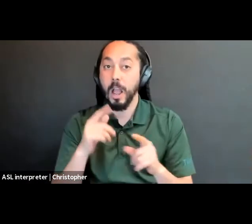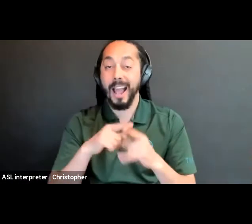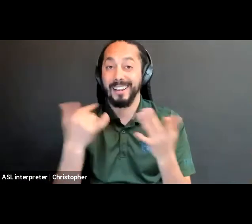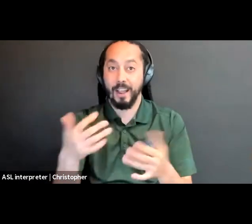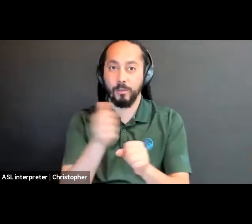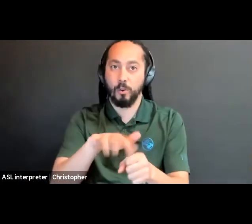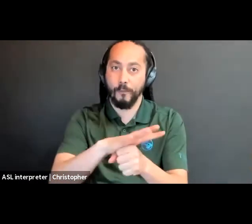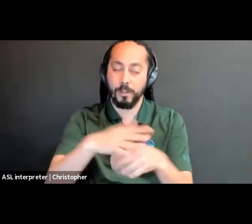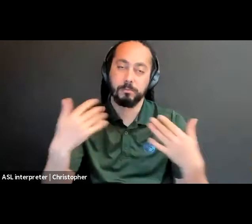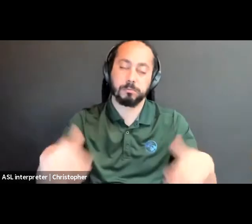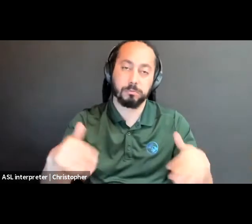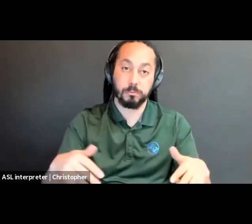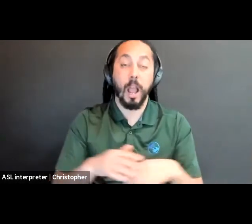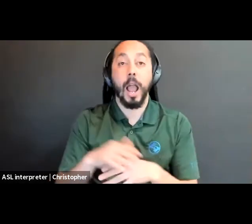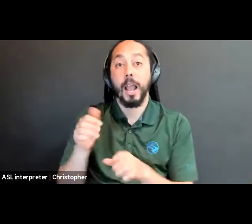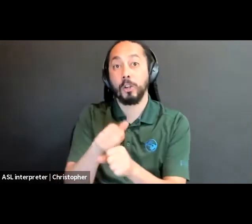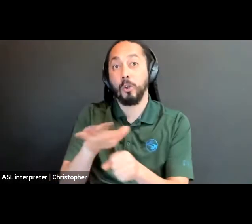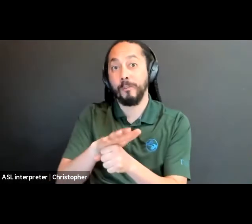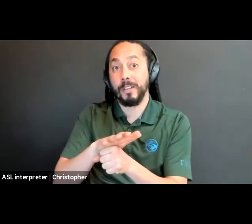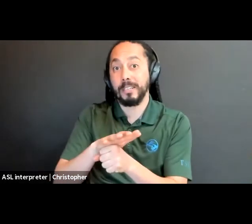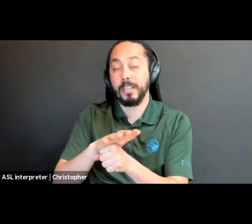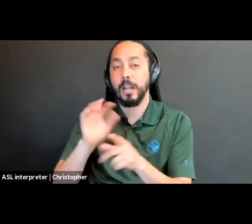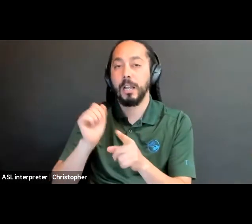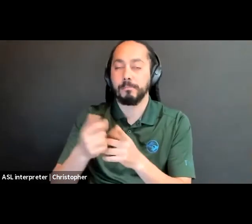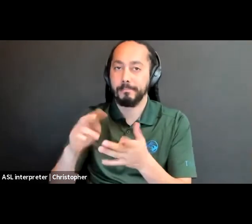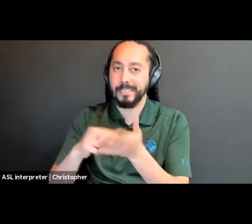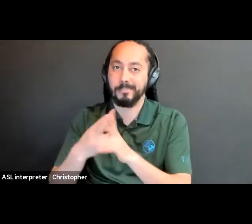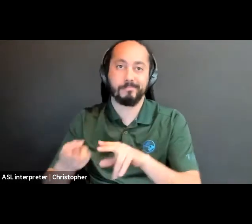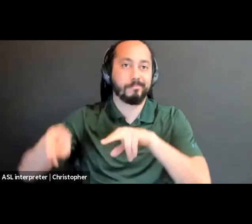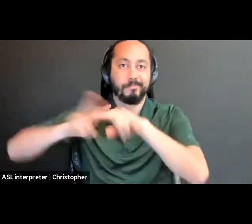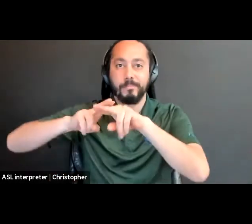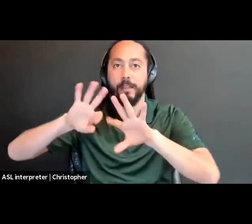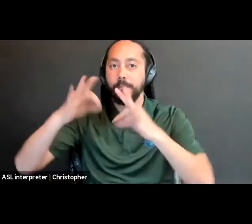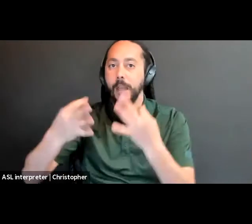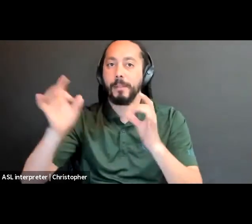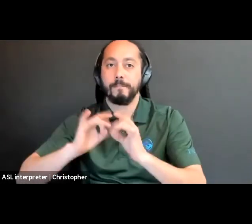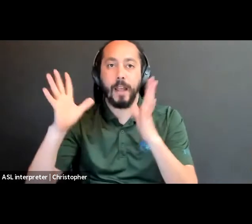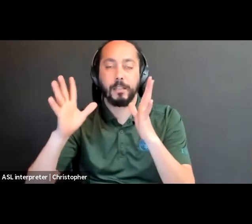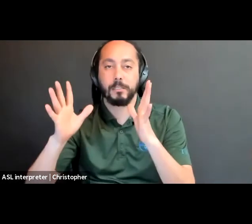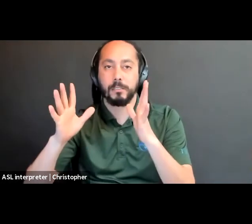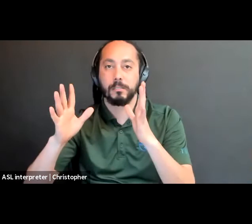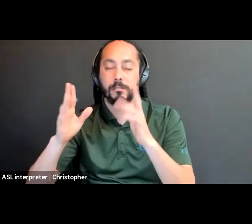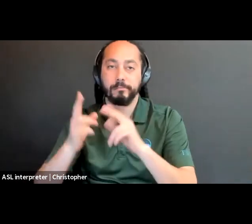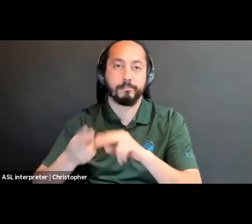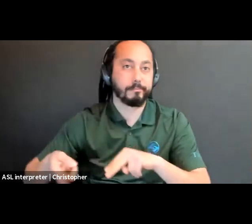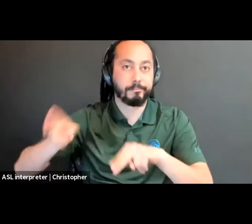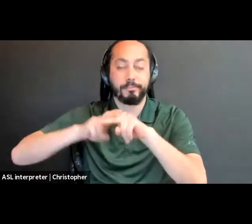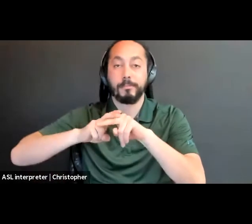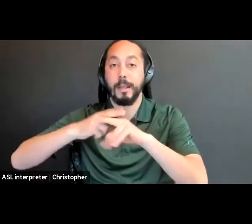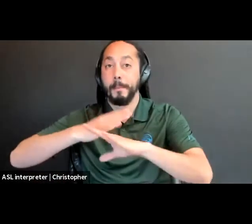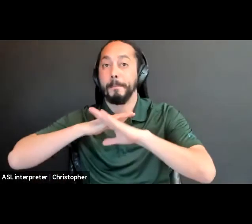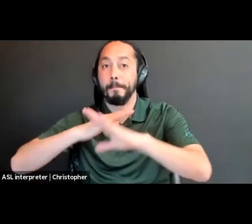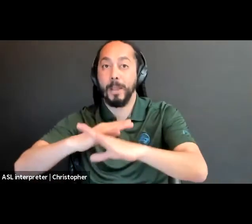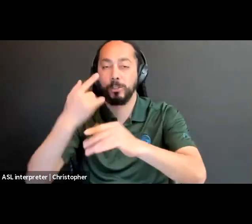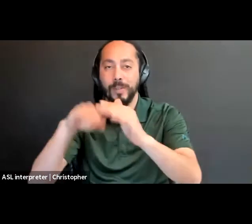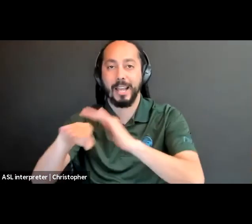COVID-19 has led to an increase in family violence cases and has created increased barriers to access the